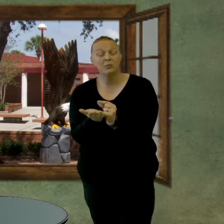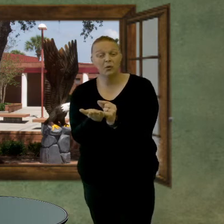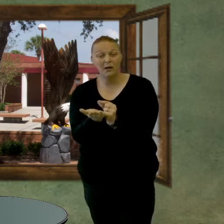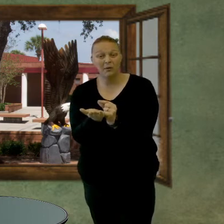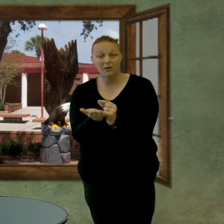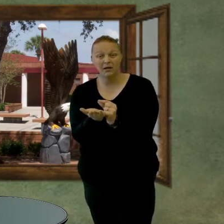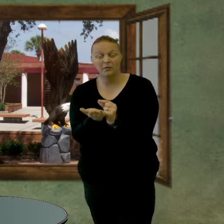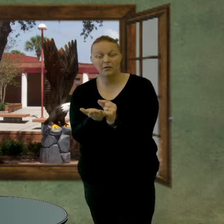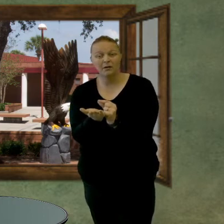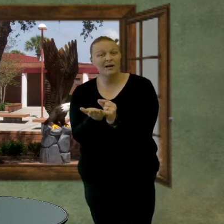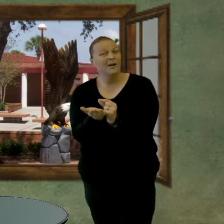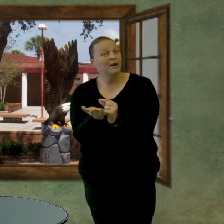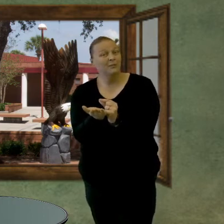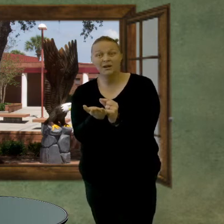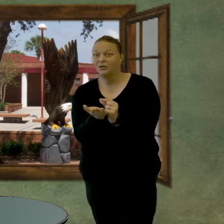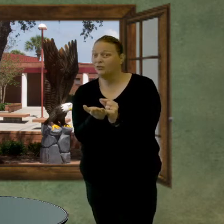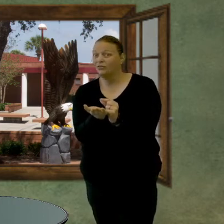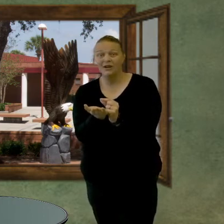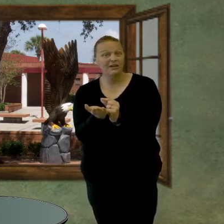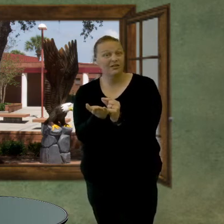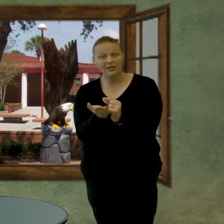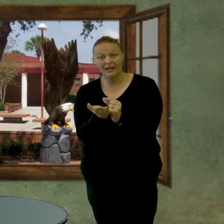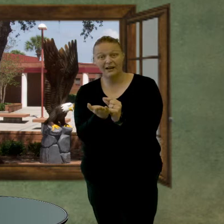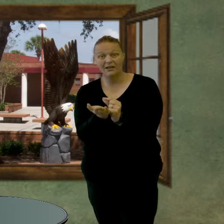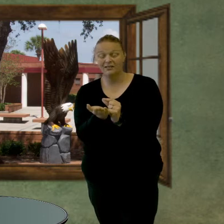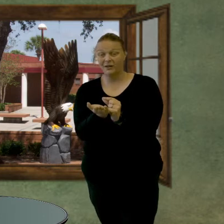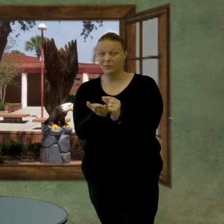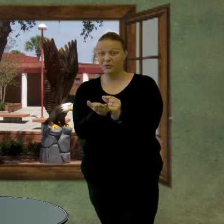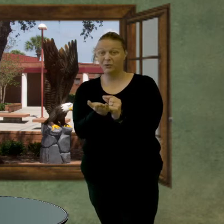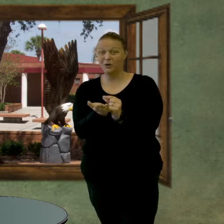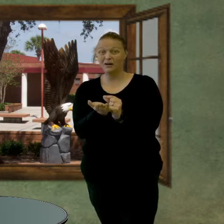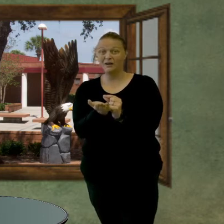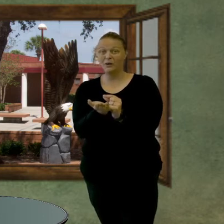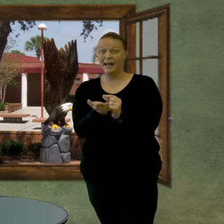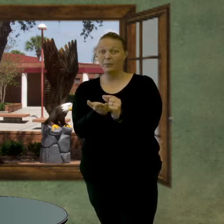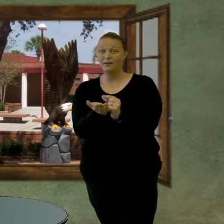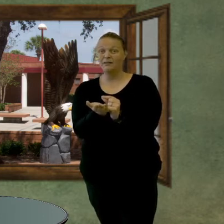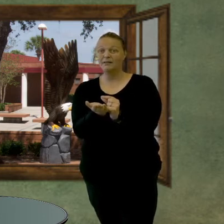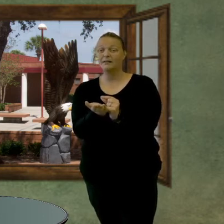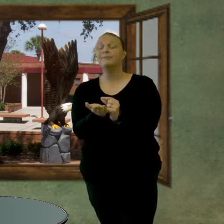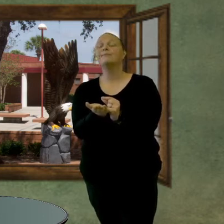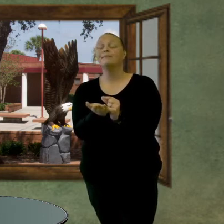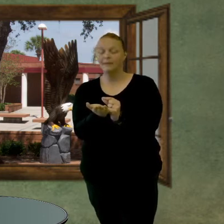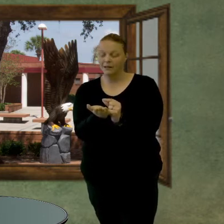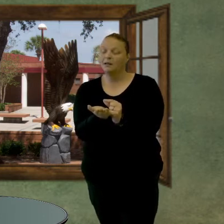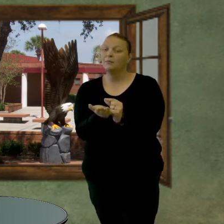my bubble up. But I'm going to use very gentle air because if I blow too hard, what happens? My